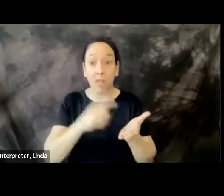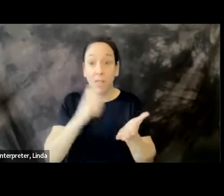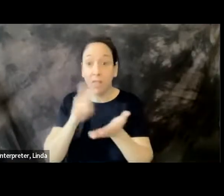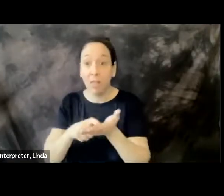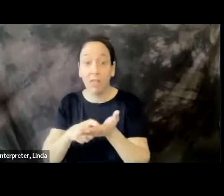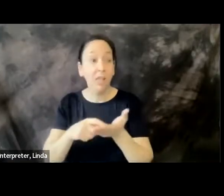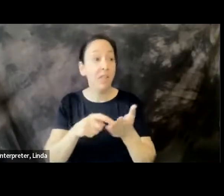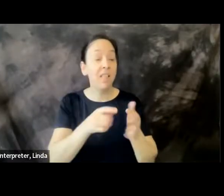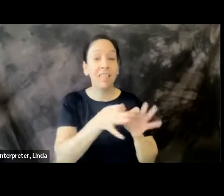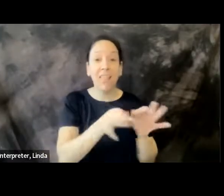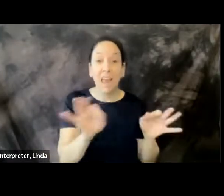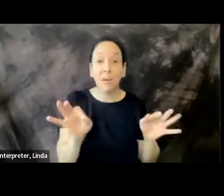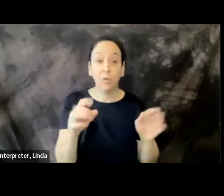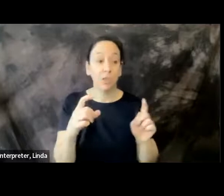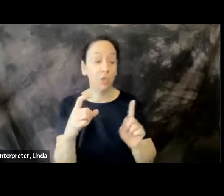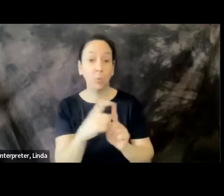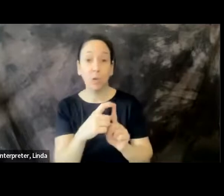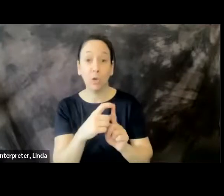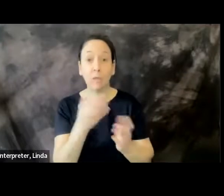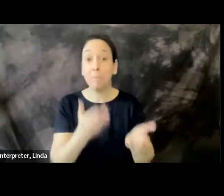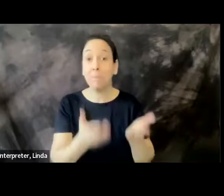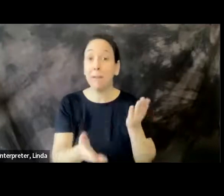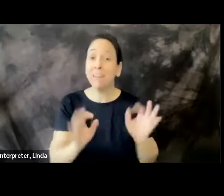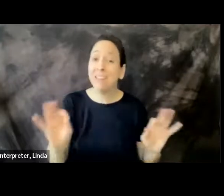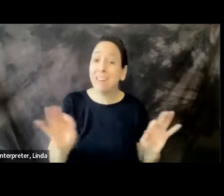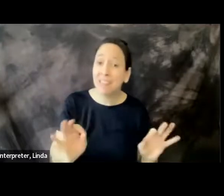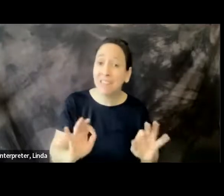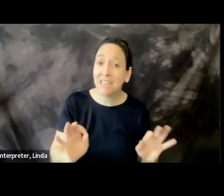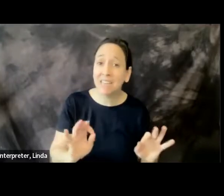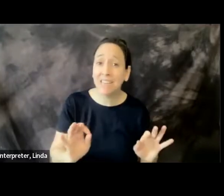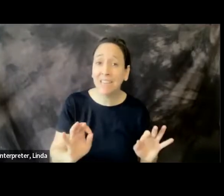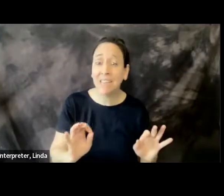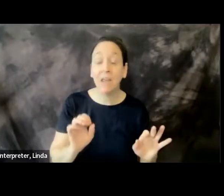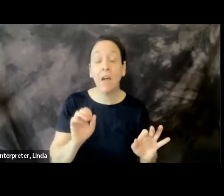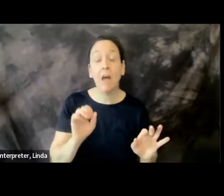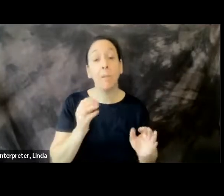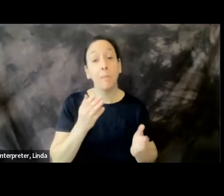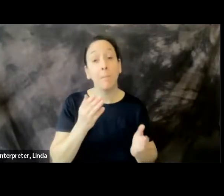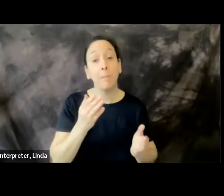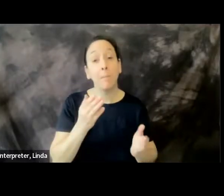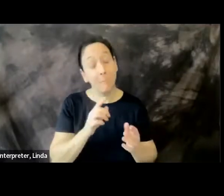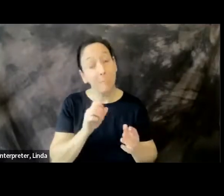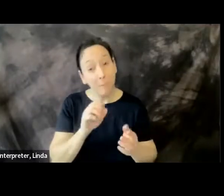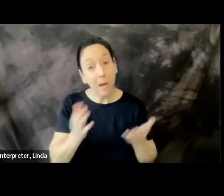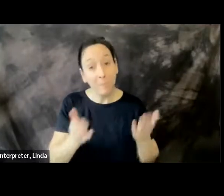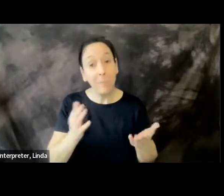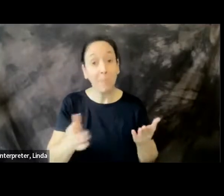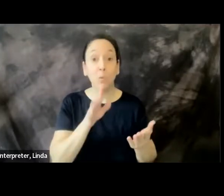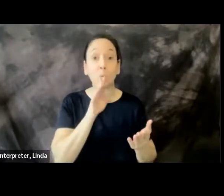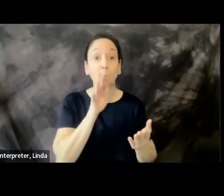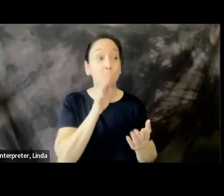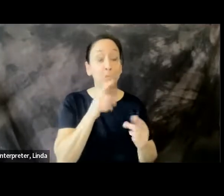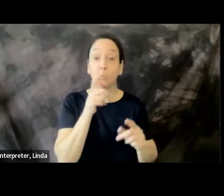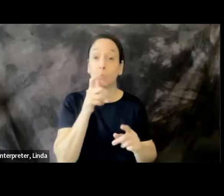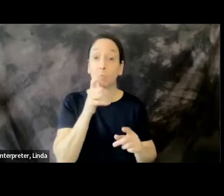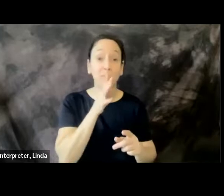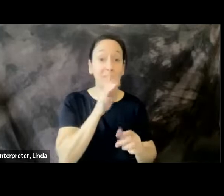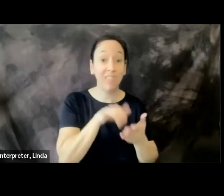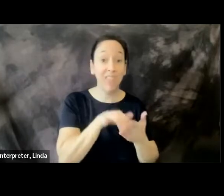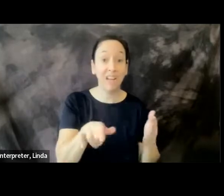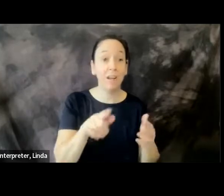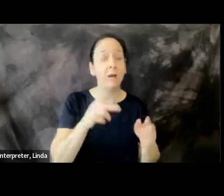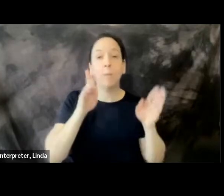that might be innocuous or might be more likely to come from students of color, from LGBTQ students or students